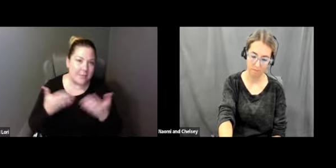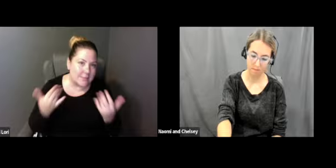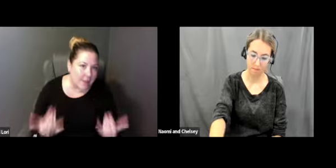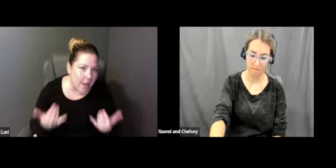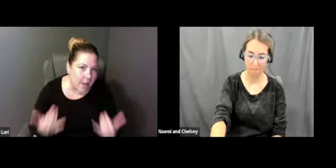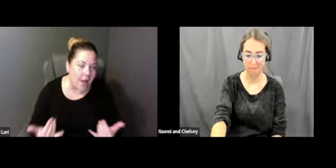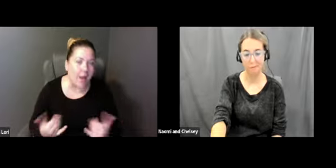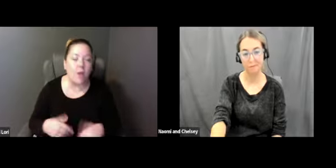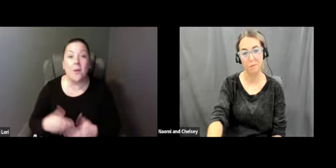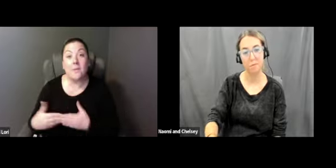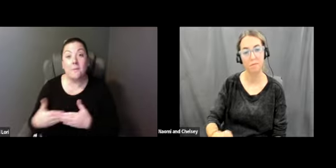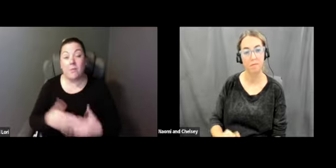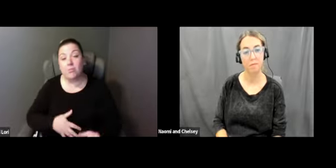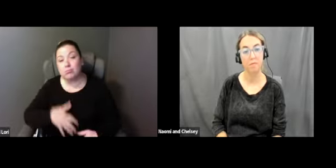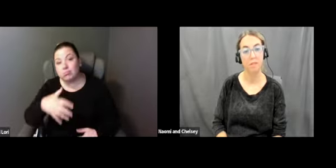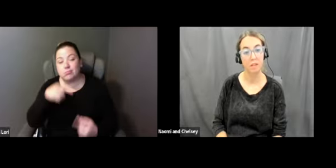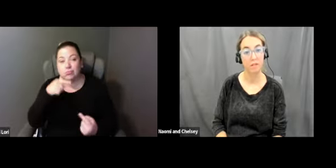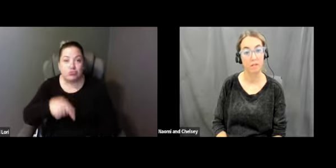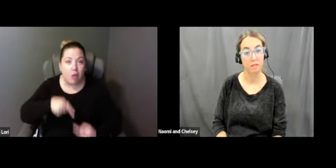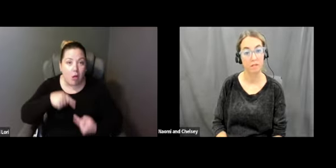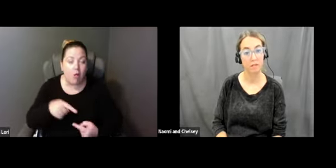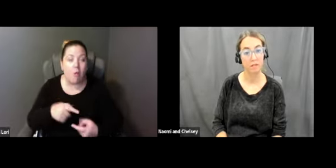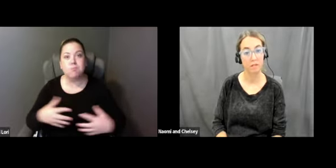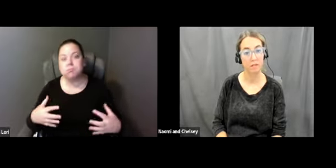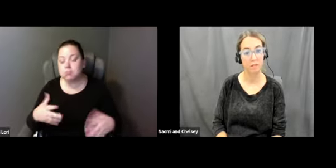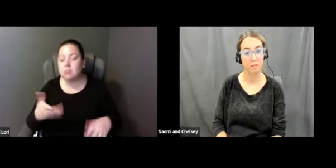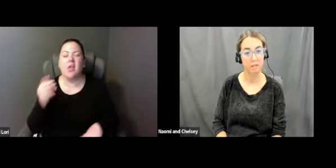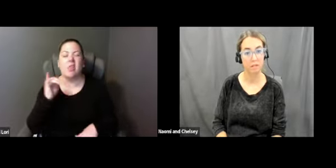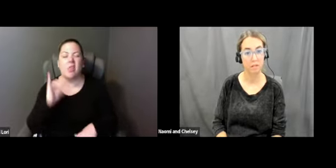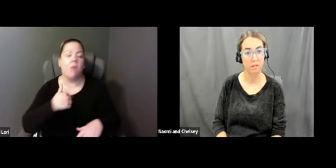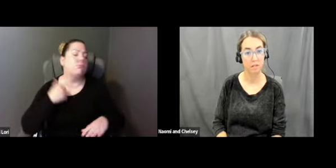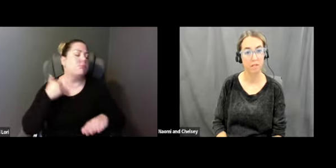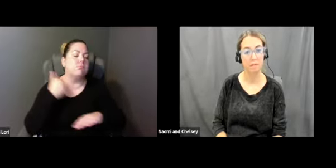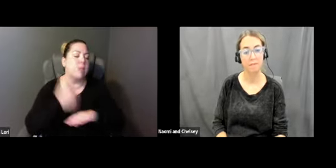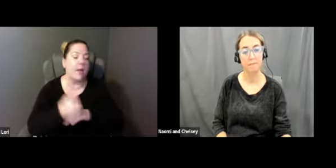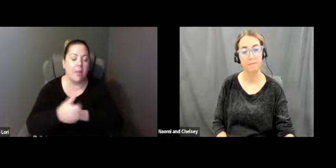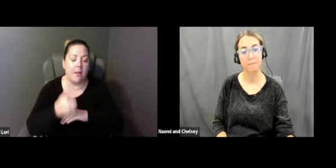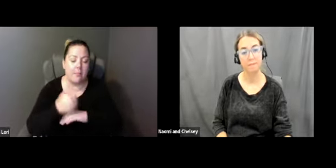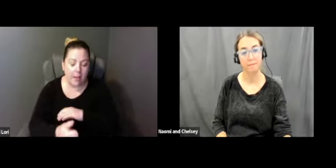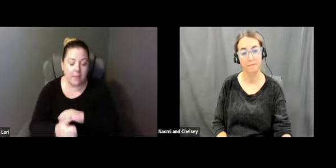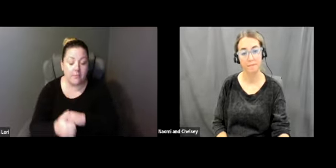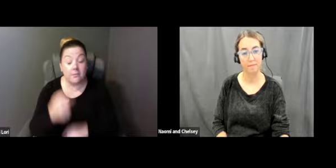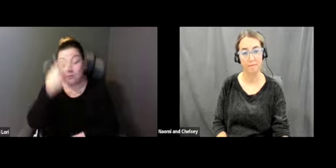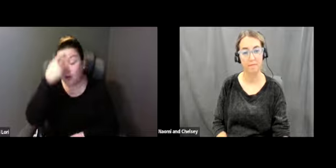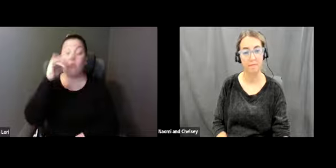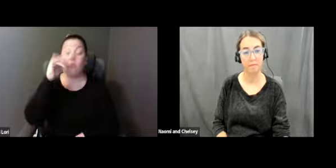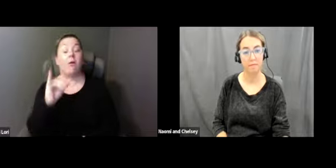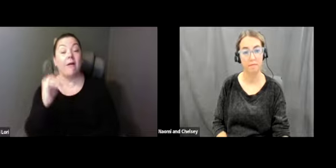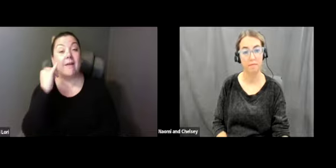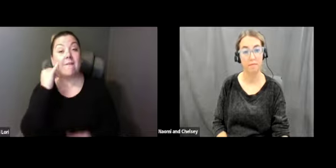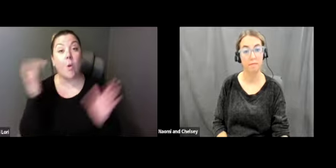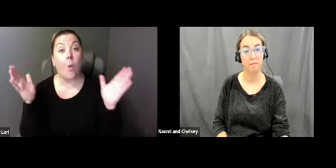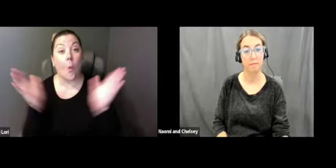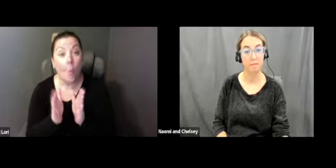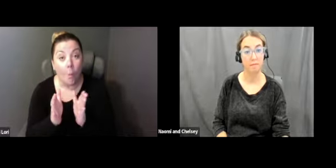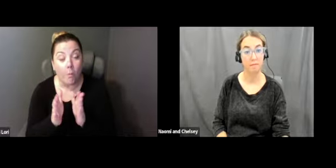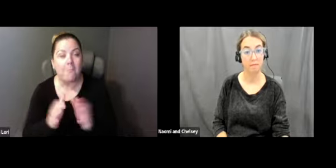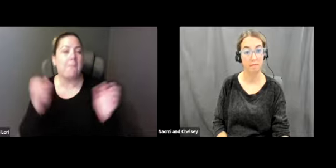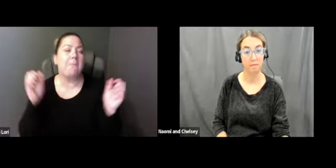issues that I faced because of that. So I thought that if I would just lose the weight, I would regain all the friendships. I would regain all